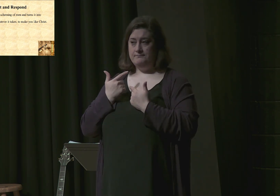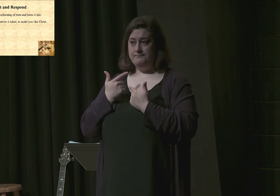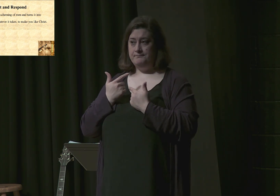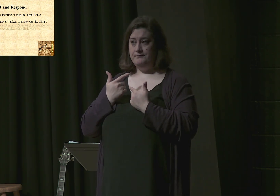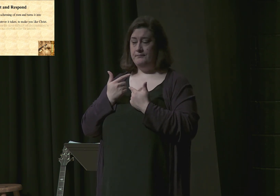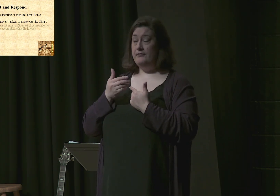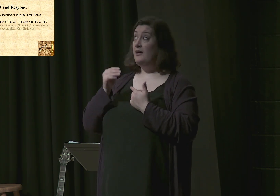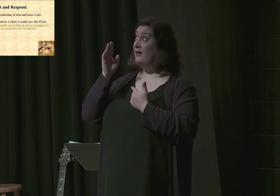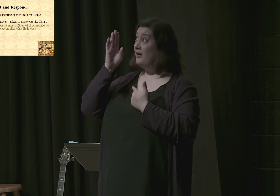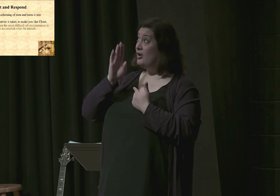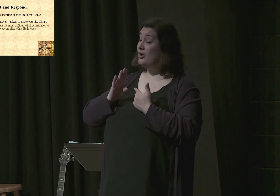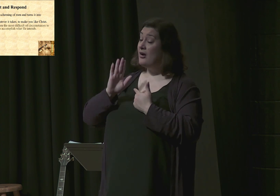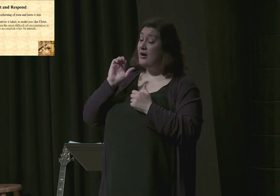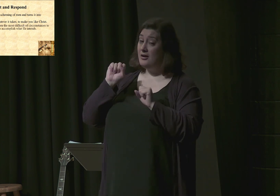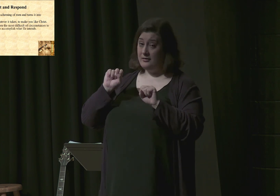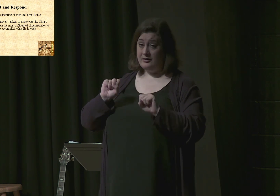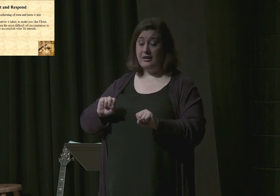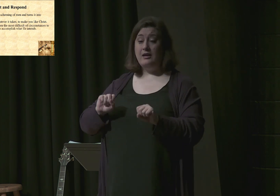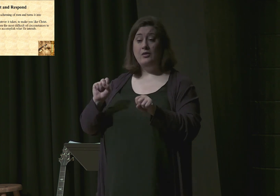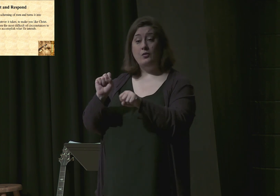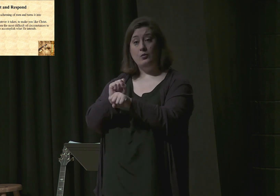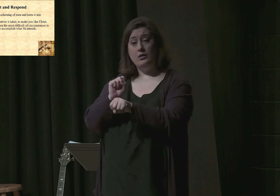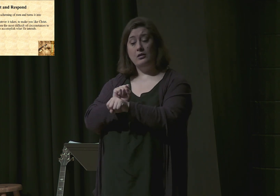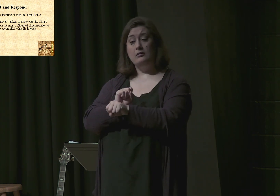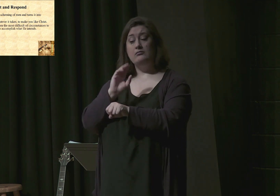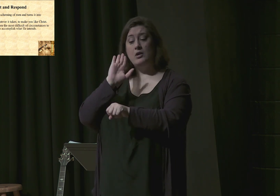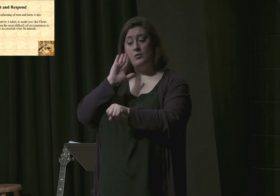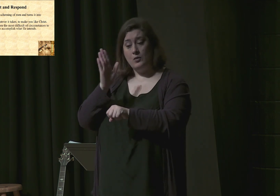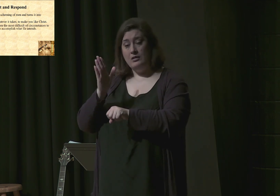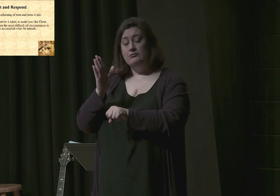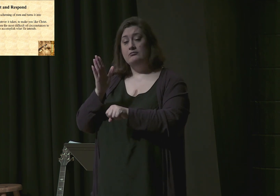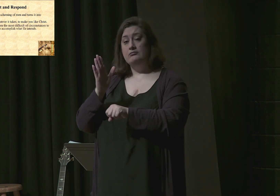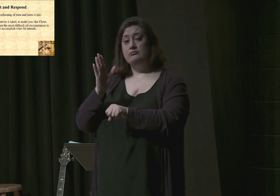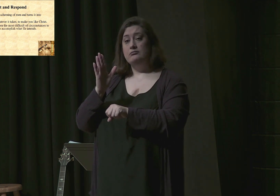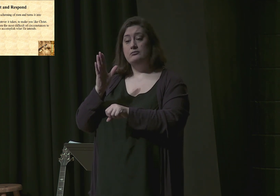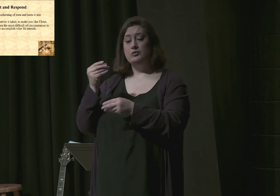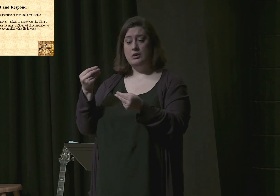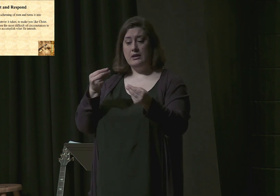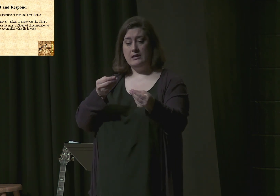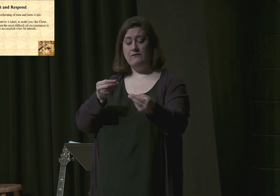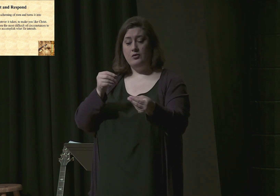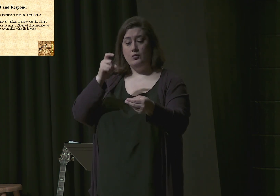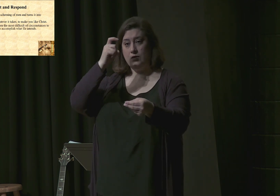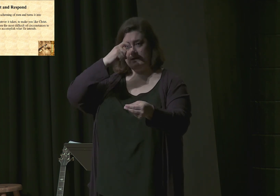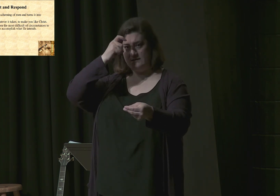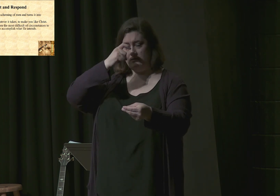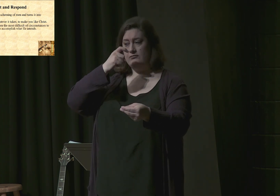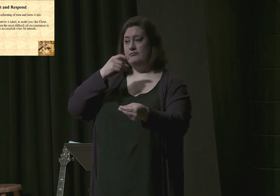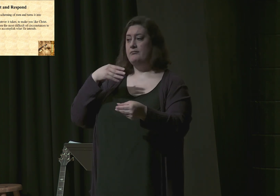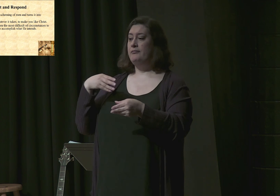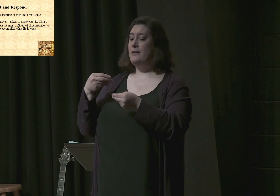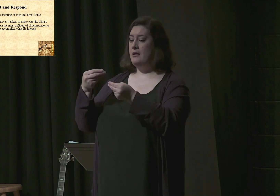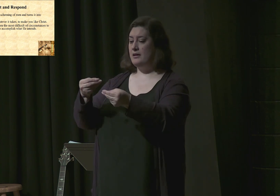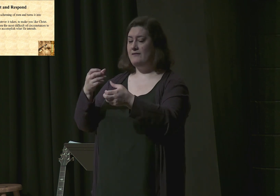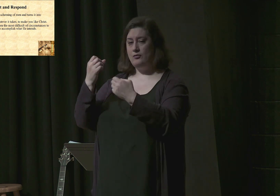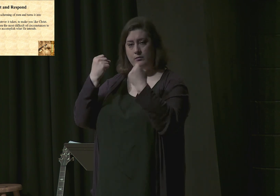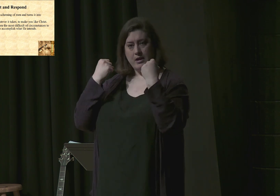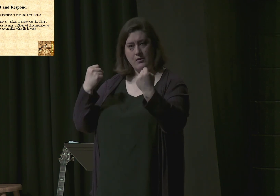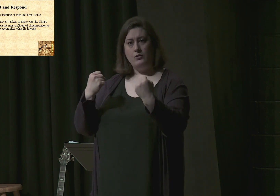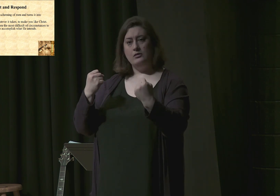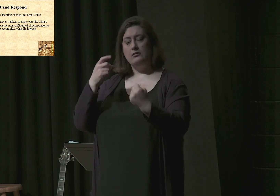And God will work through even the most difficult of circumstances to give wisdom and power